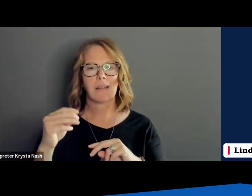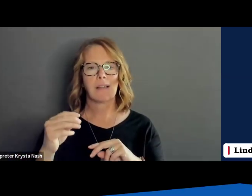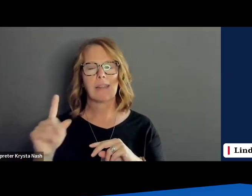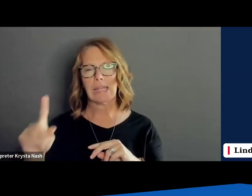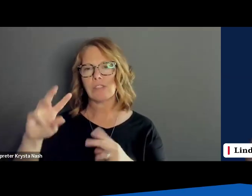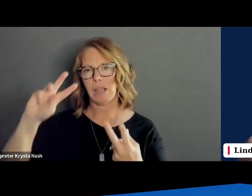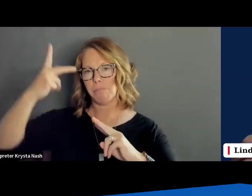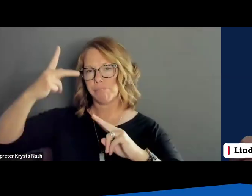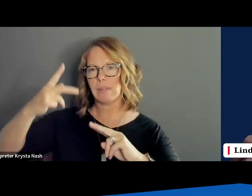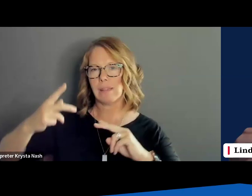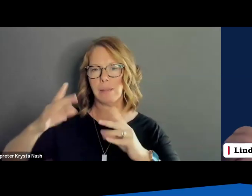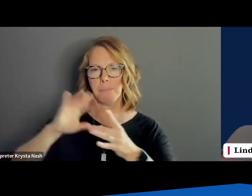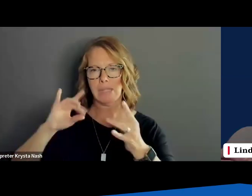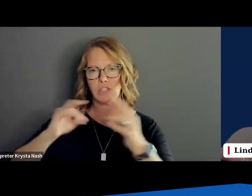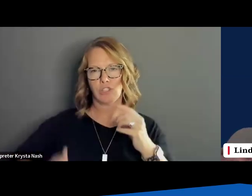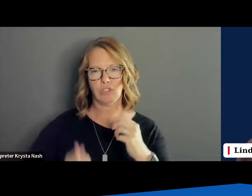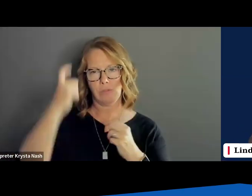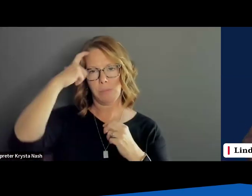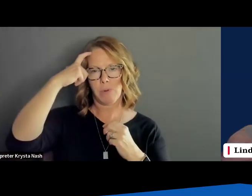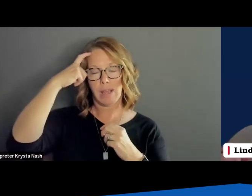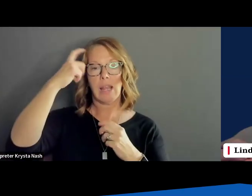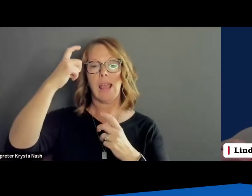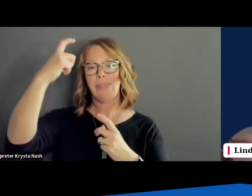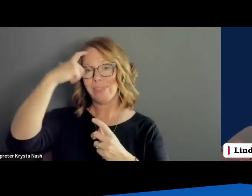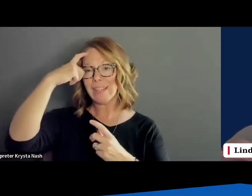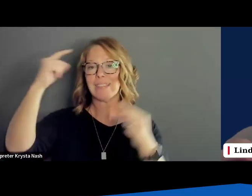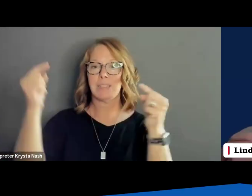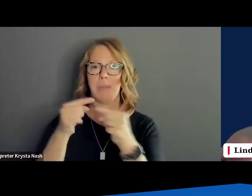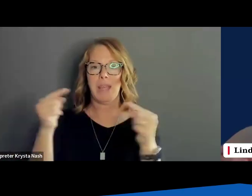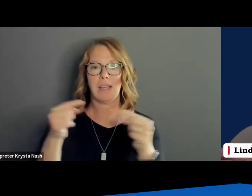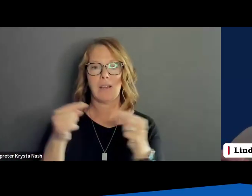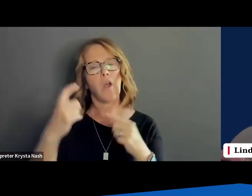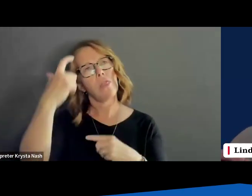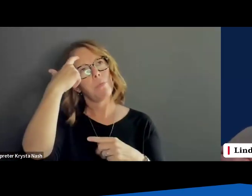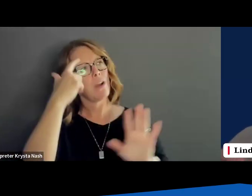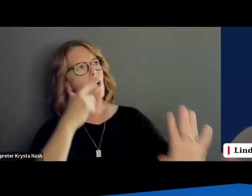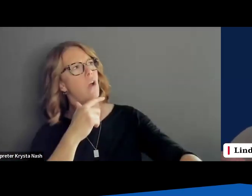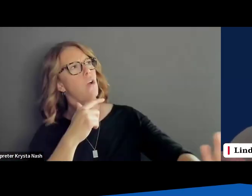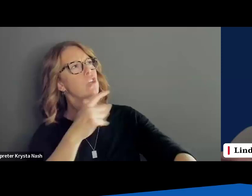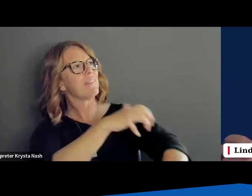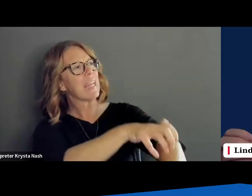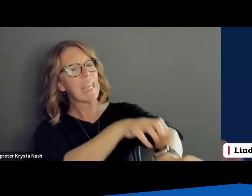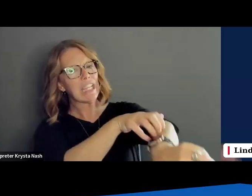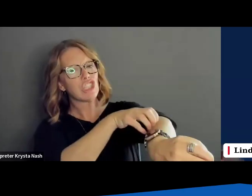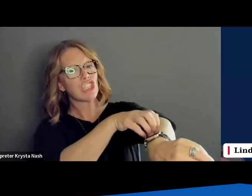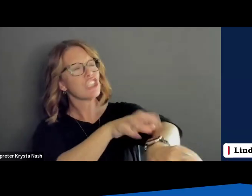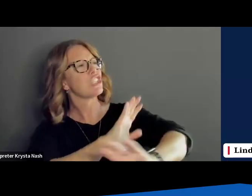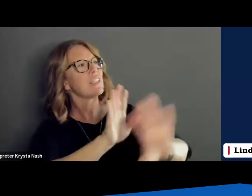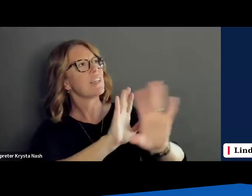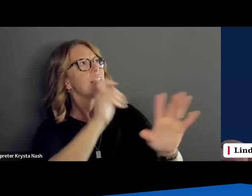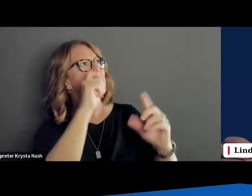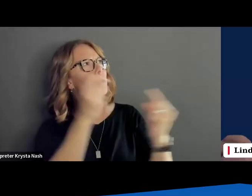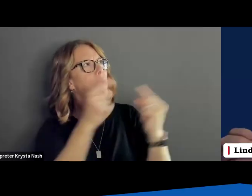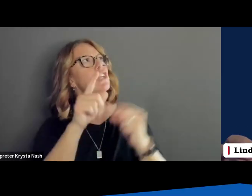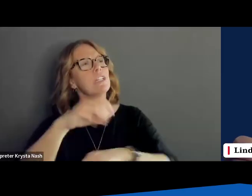brain, and it gets translated as pain. The brain can't say, "Oh, you have an itch on your toe, so you need